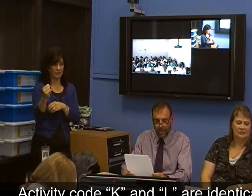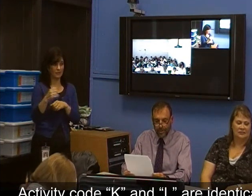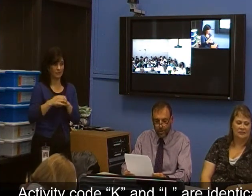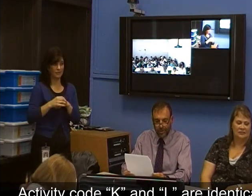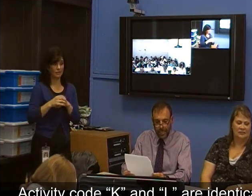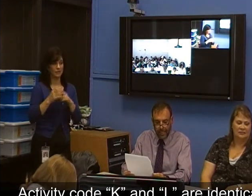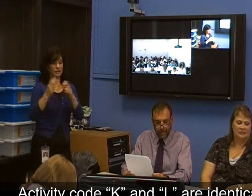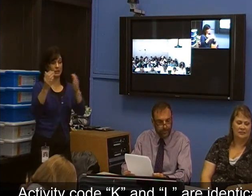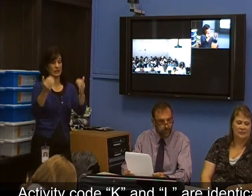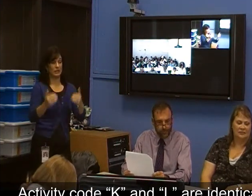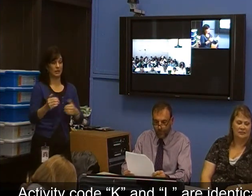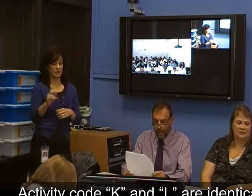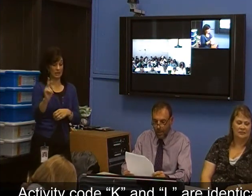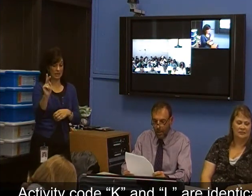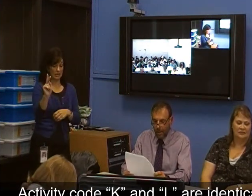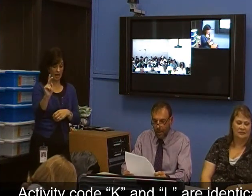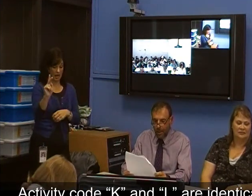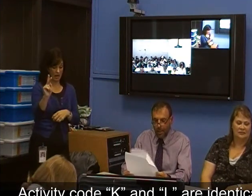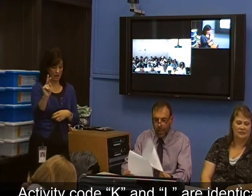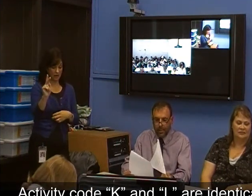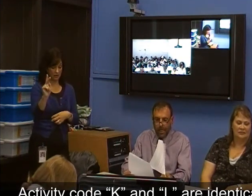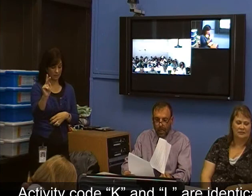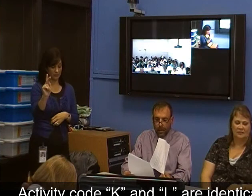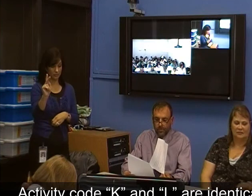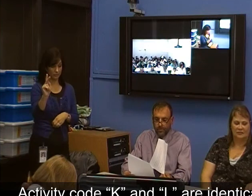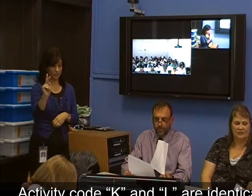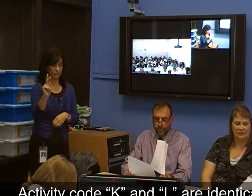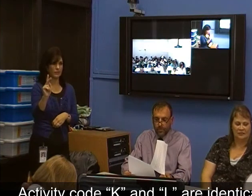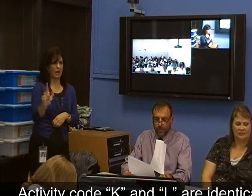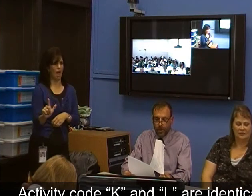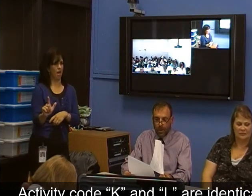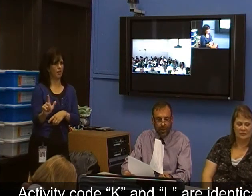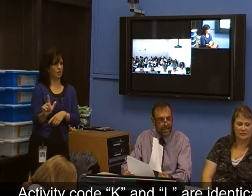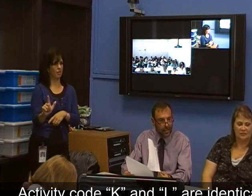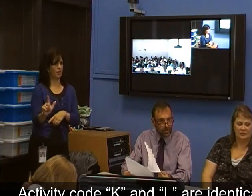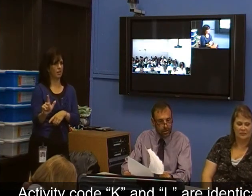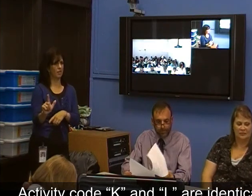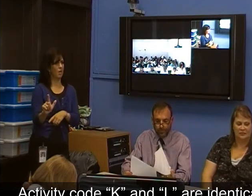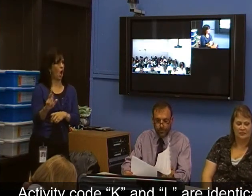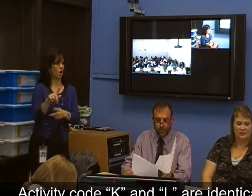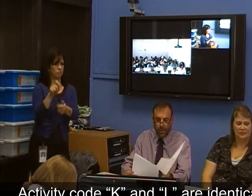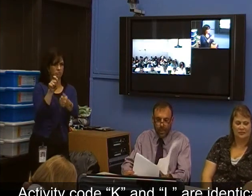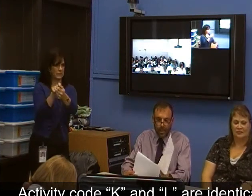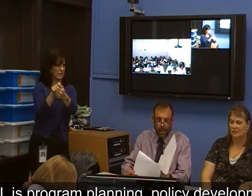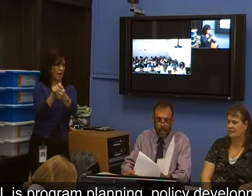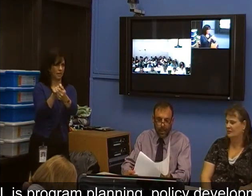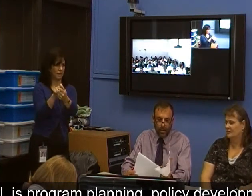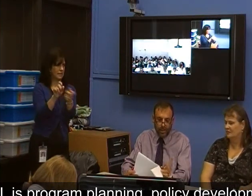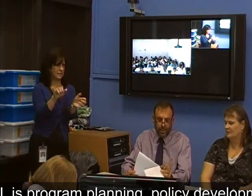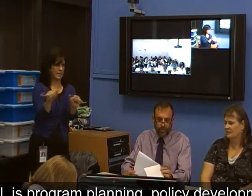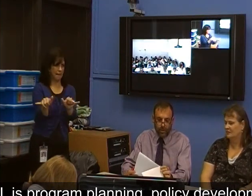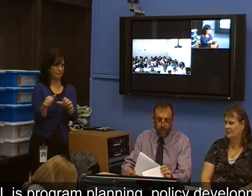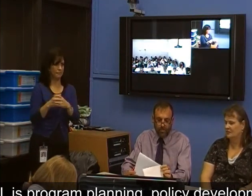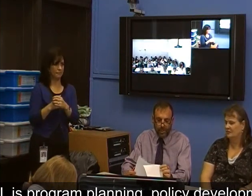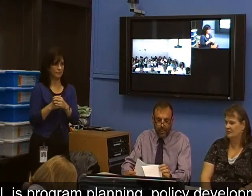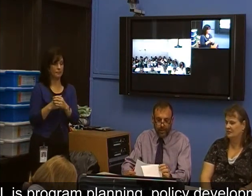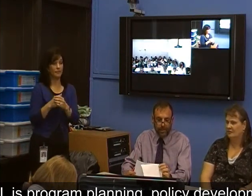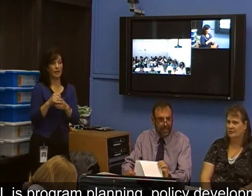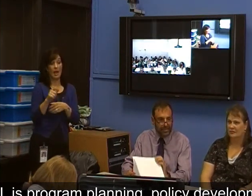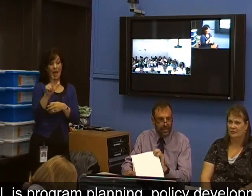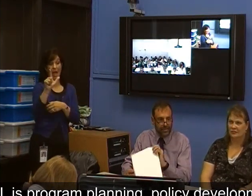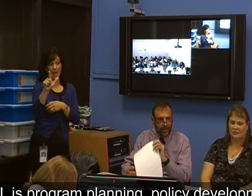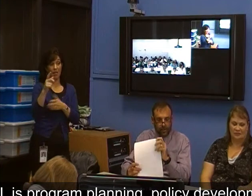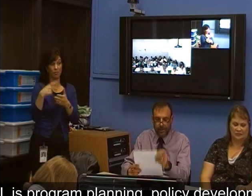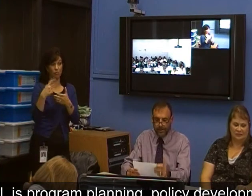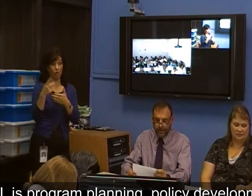Activity code K and L are identical. L is program planning,